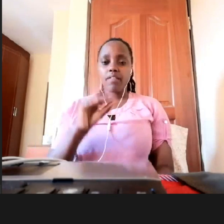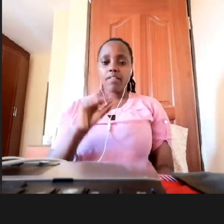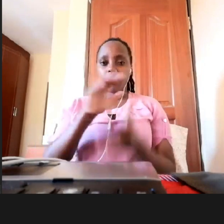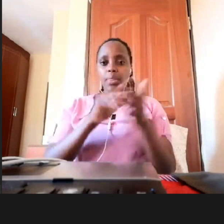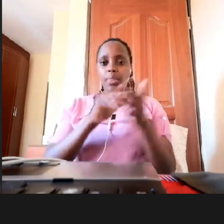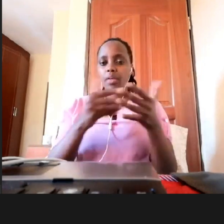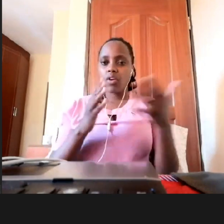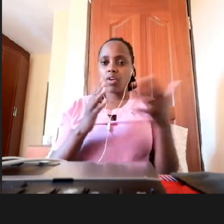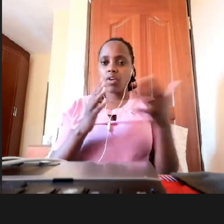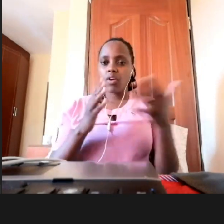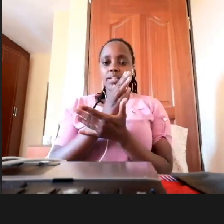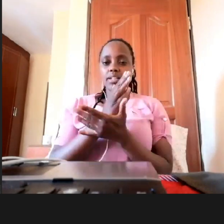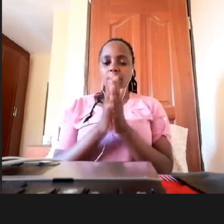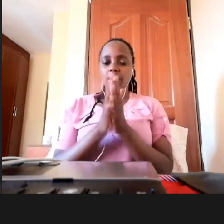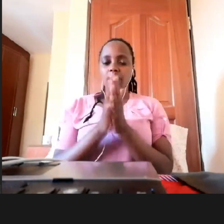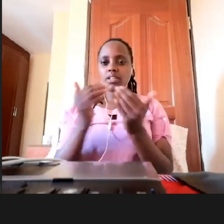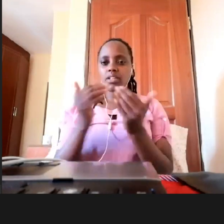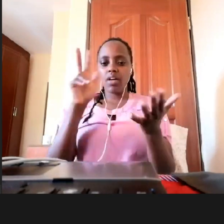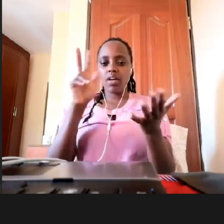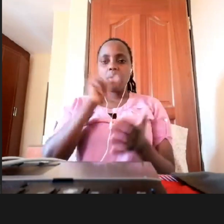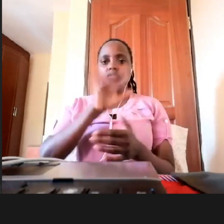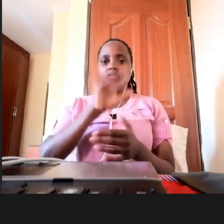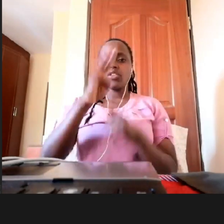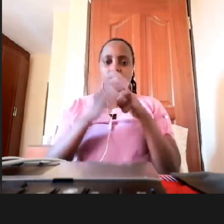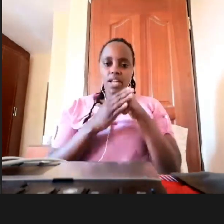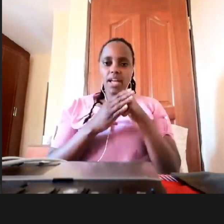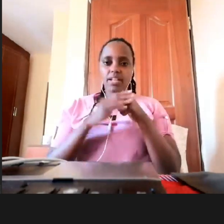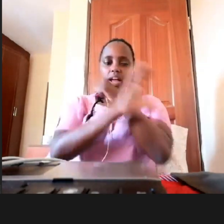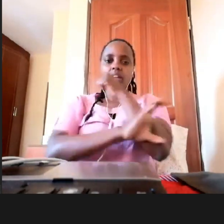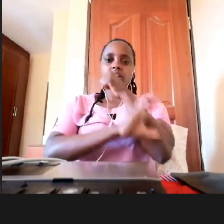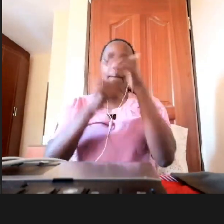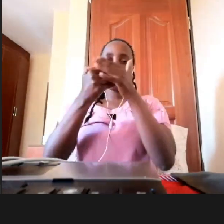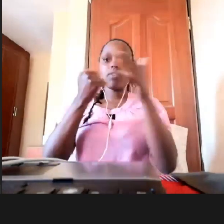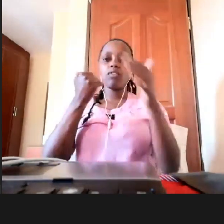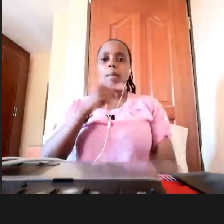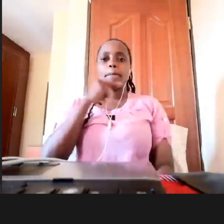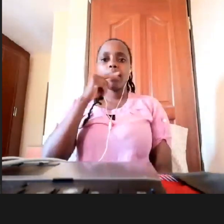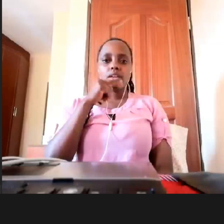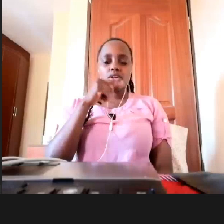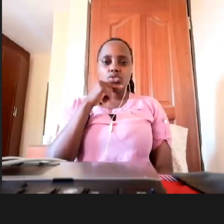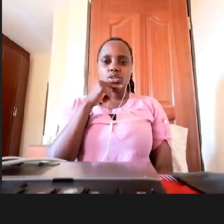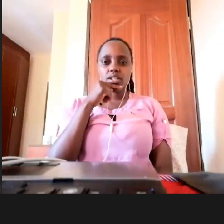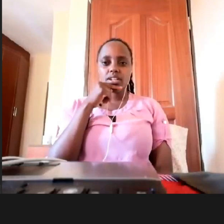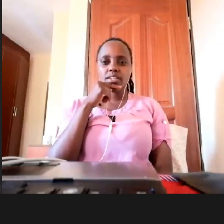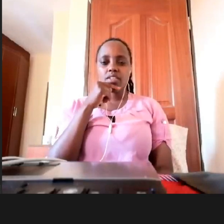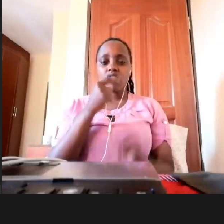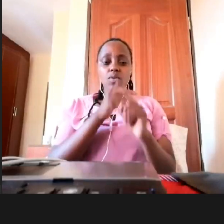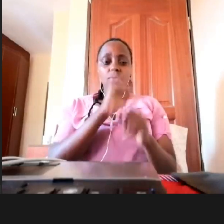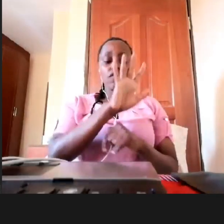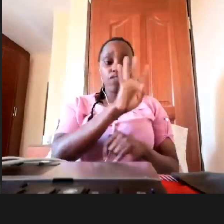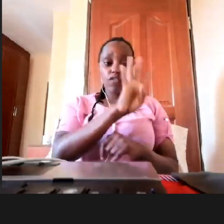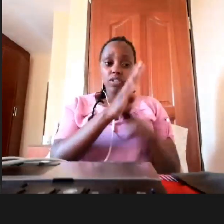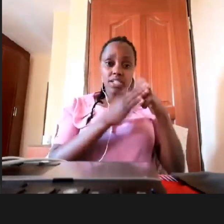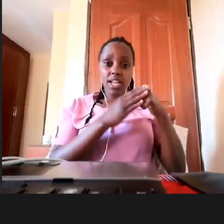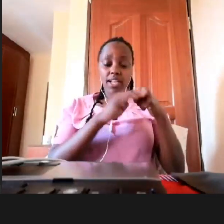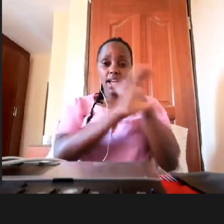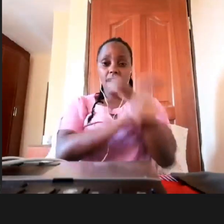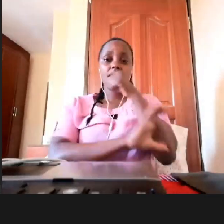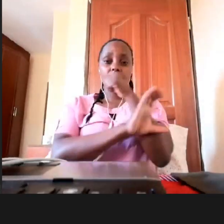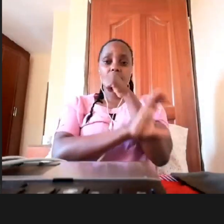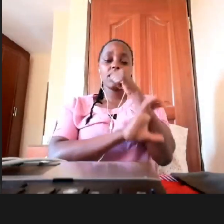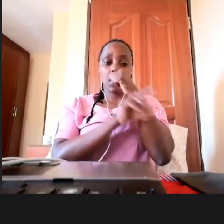of the Child has been ratified by 49 countries, that's been mentioned before. From the 49 countries,